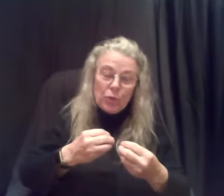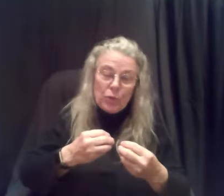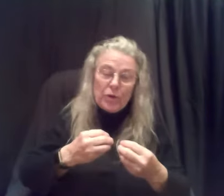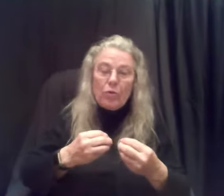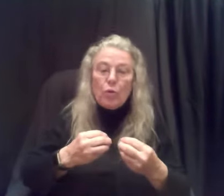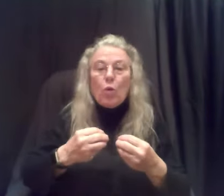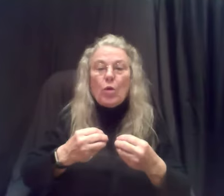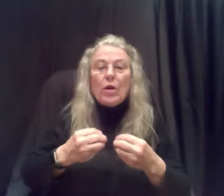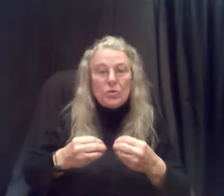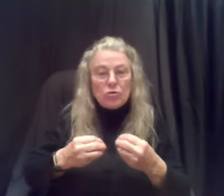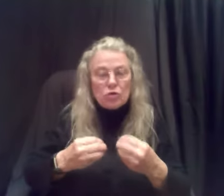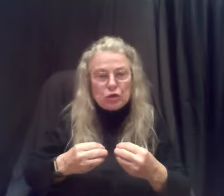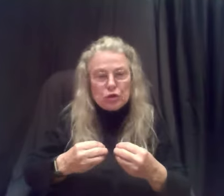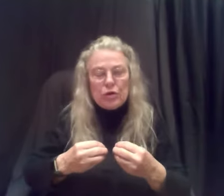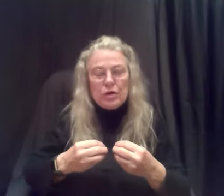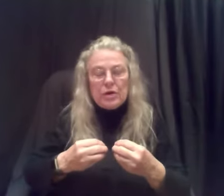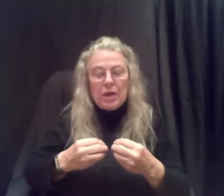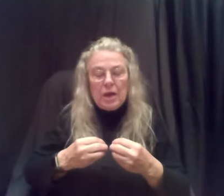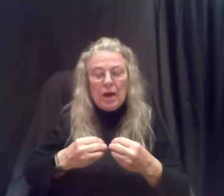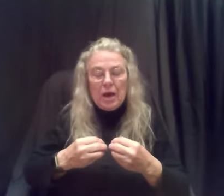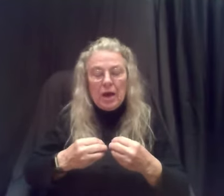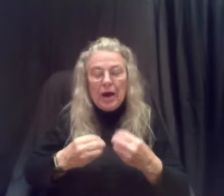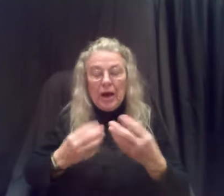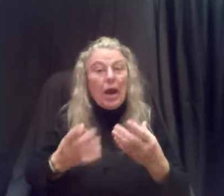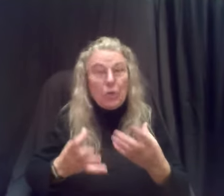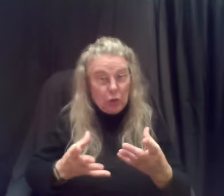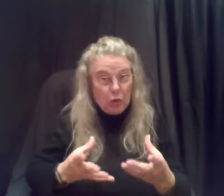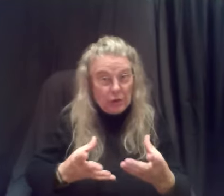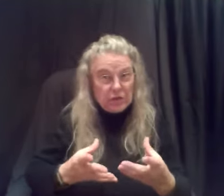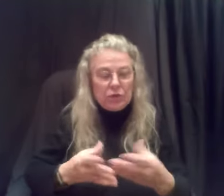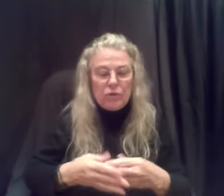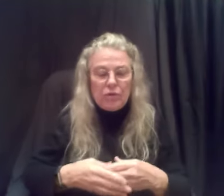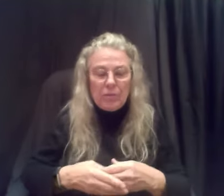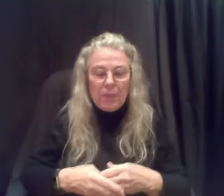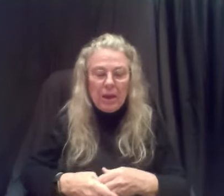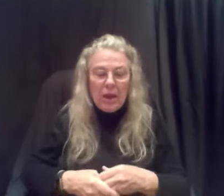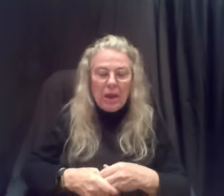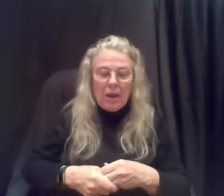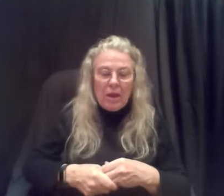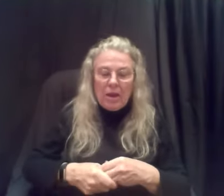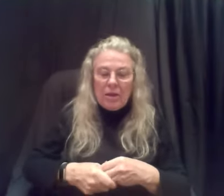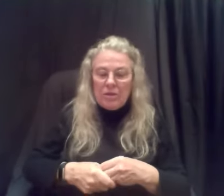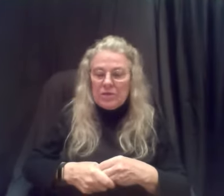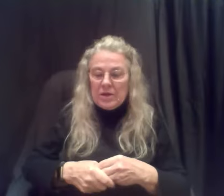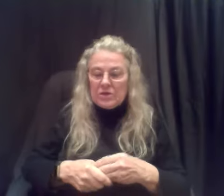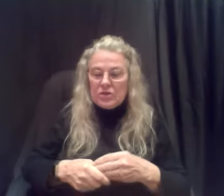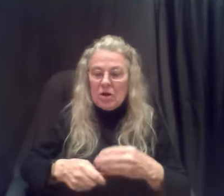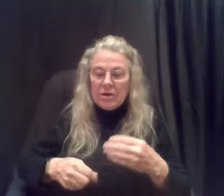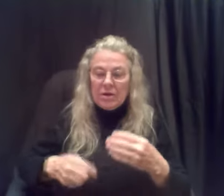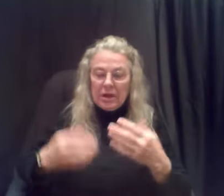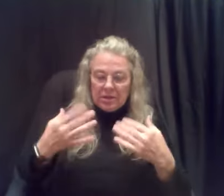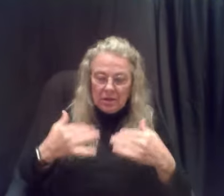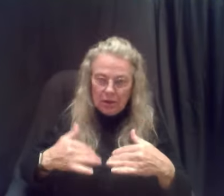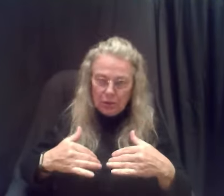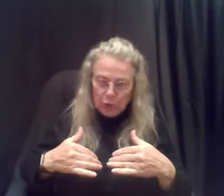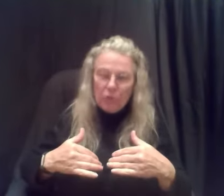interpreted or understood, how you're going to do them. The song is a little newer for